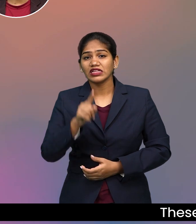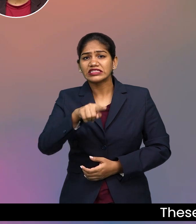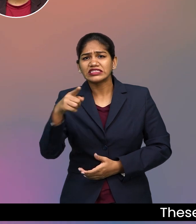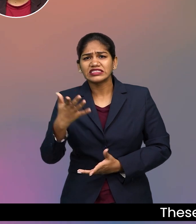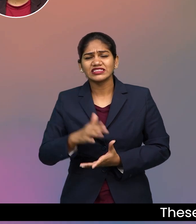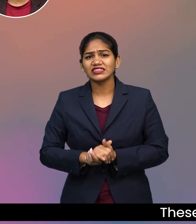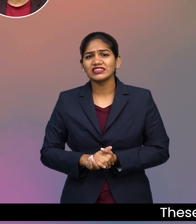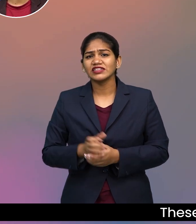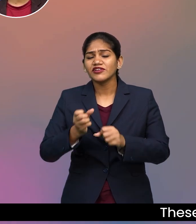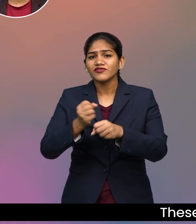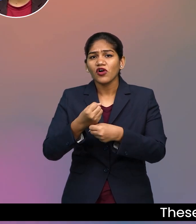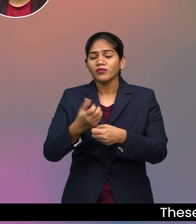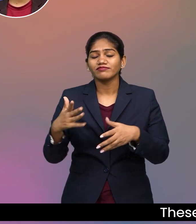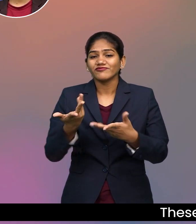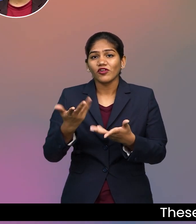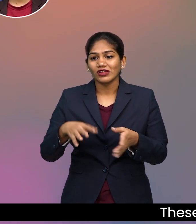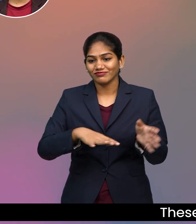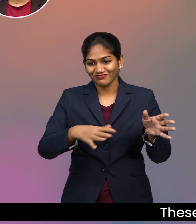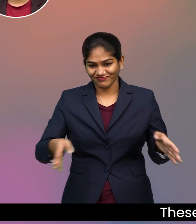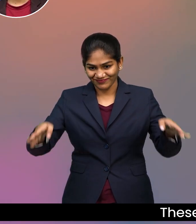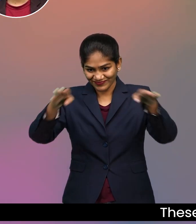These form sand dunes.